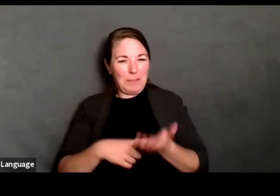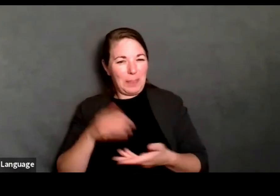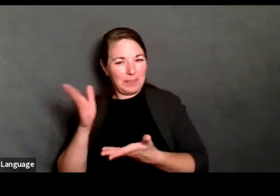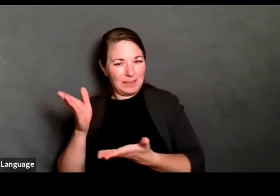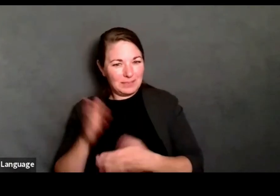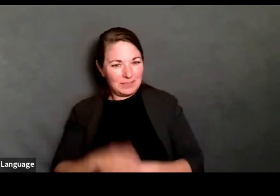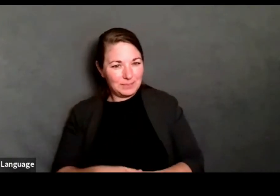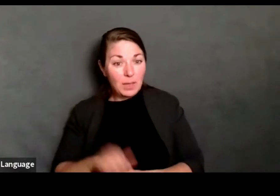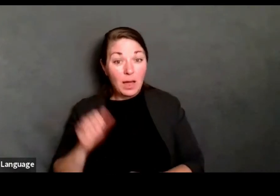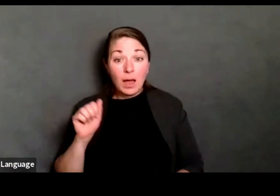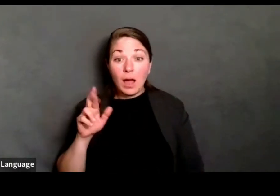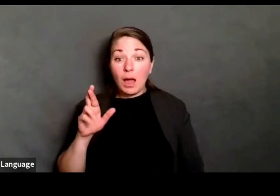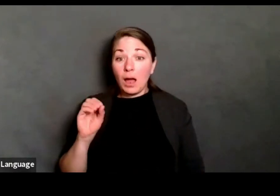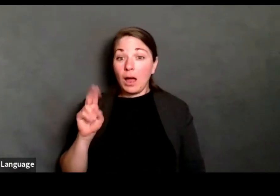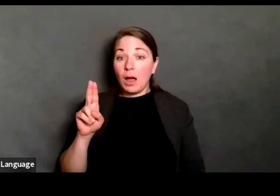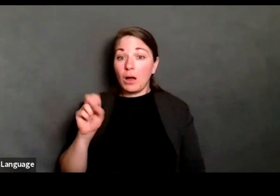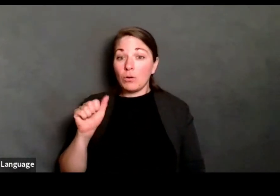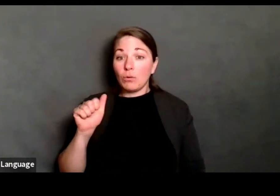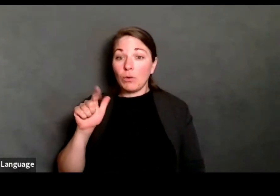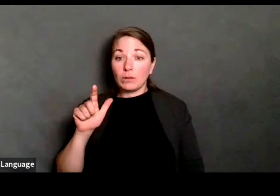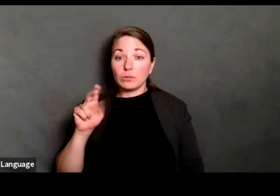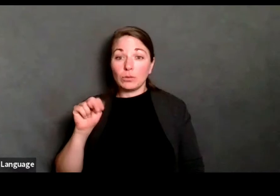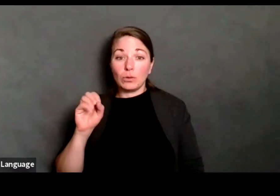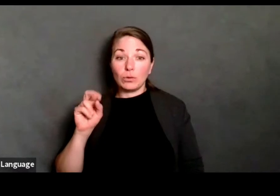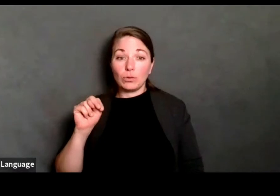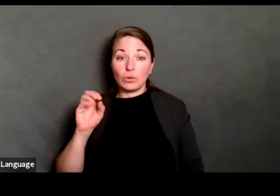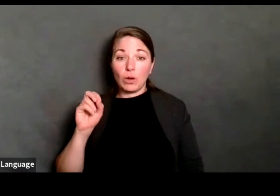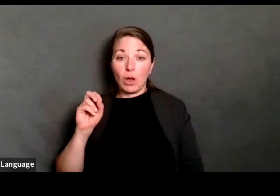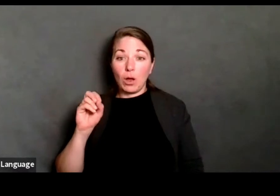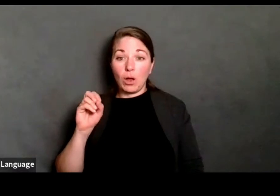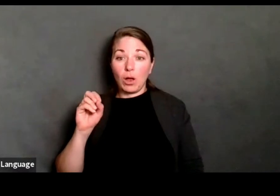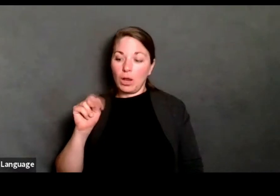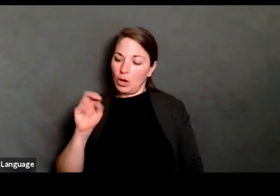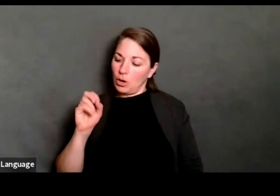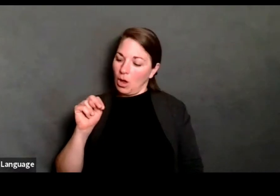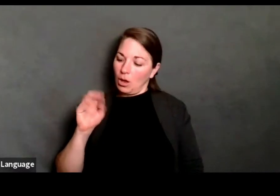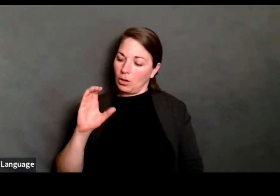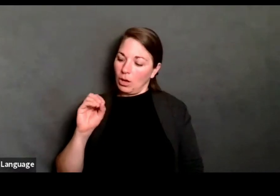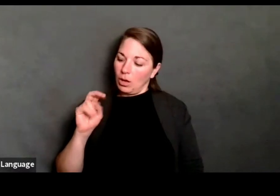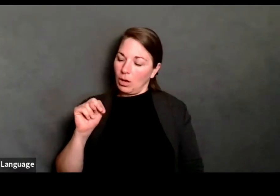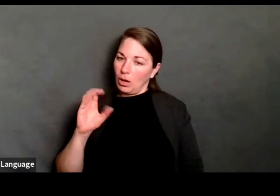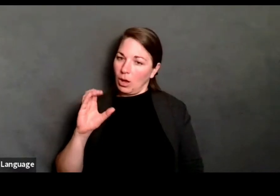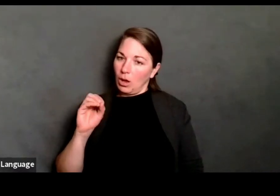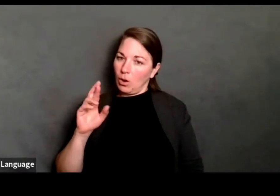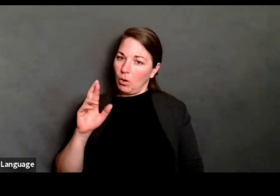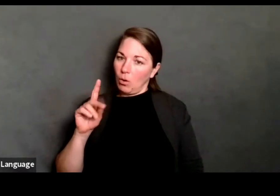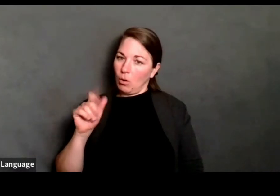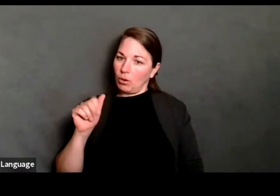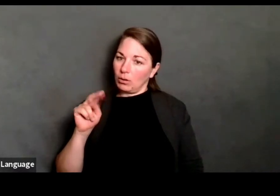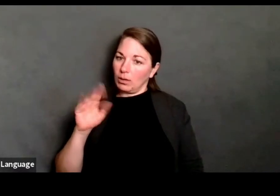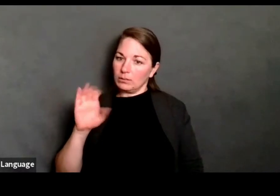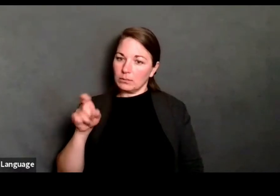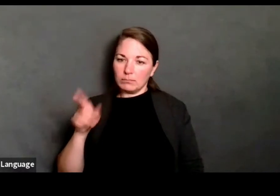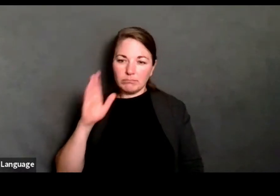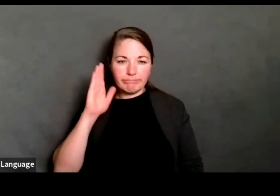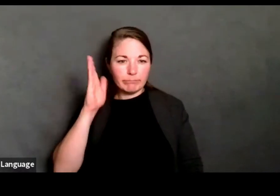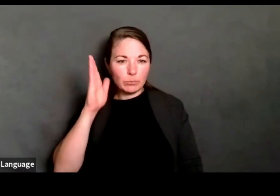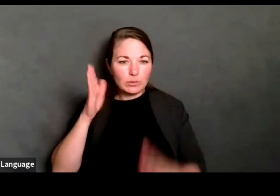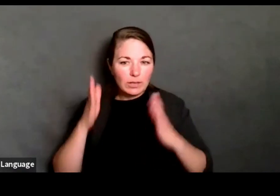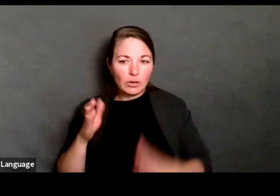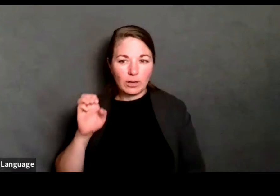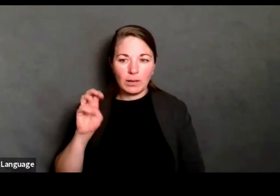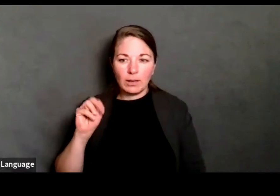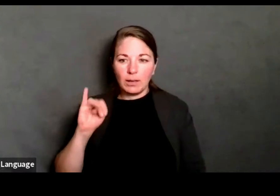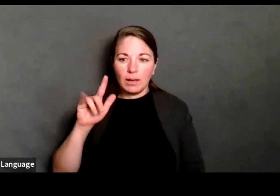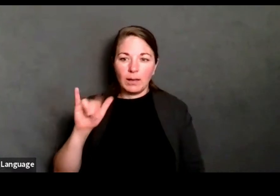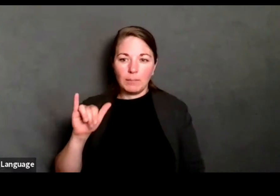are some jargony words, so I want to define that. And I really appreciate the way that Emily Nagoski, pictured here,